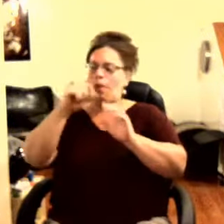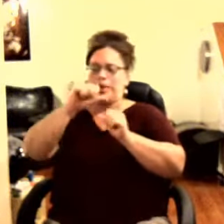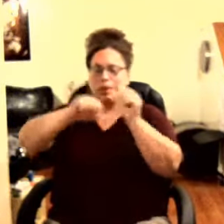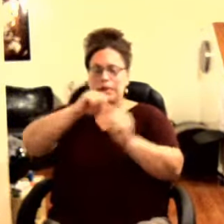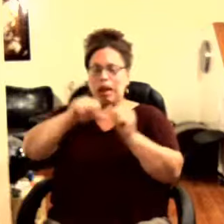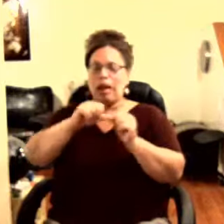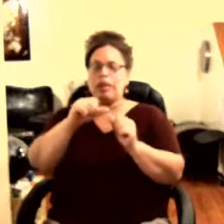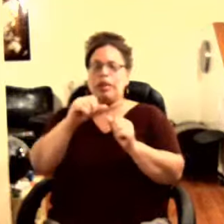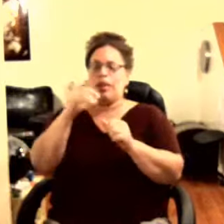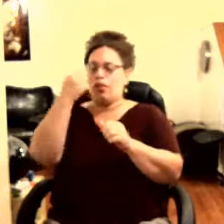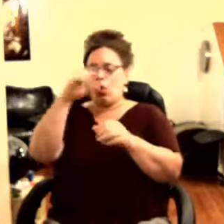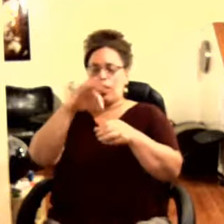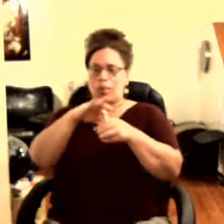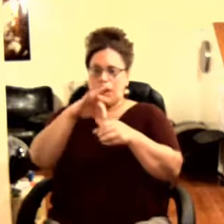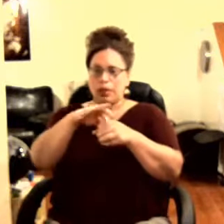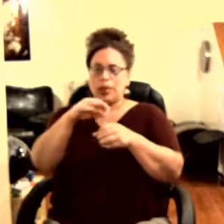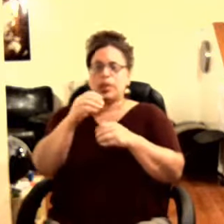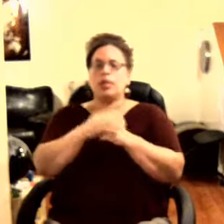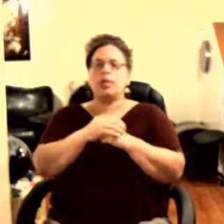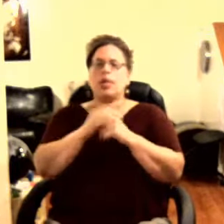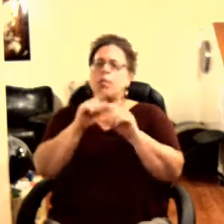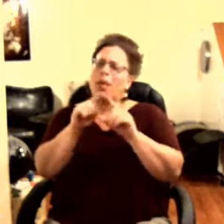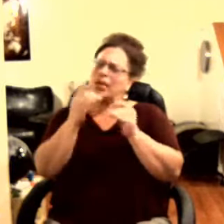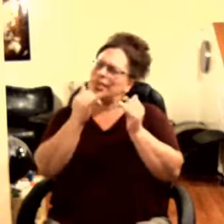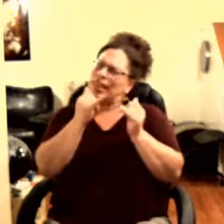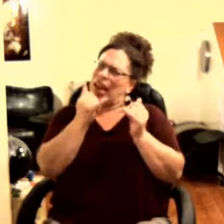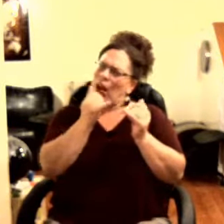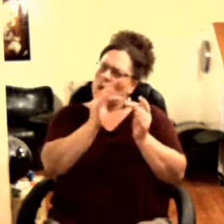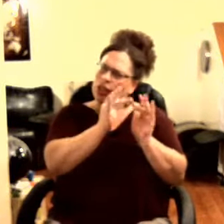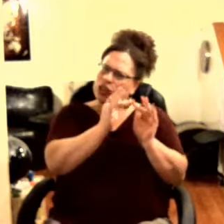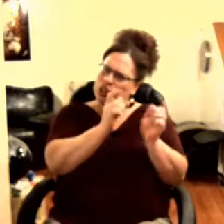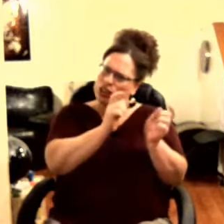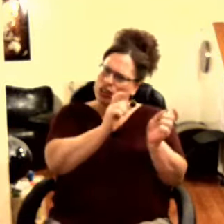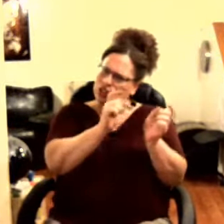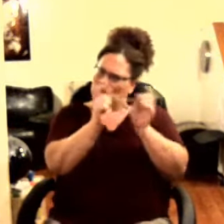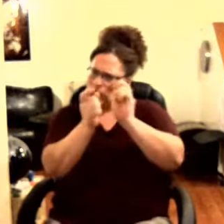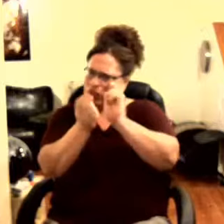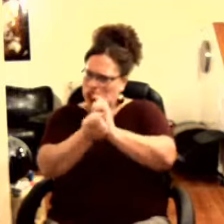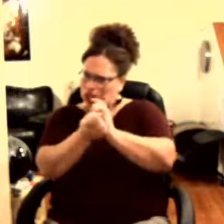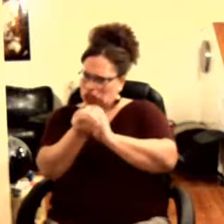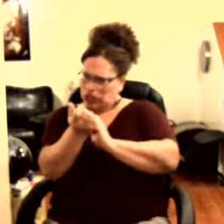online. And it's invisible. And if we don't pay attention to it, it could be a real